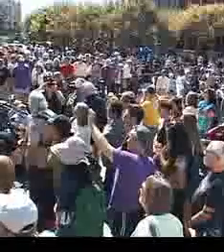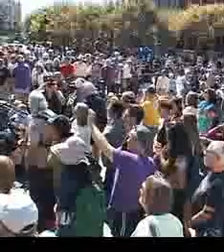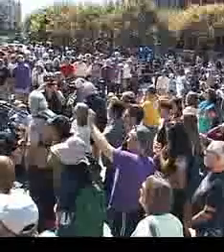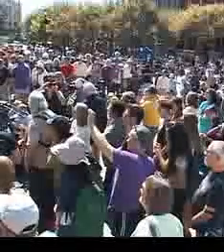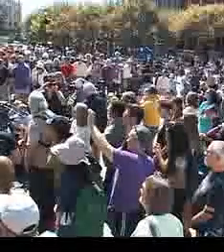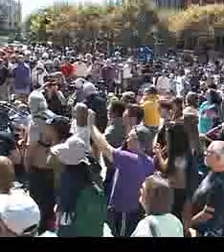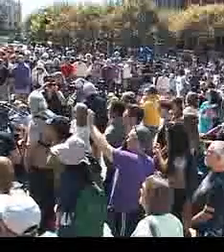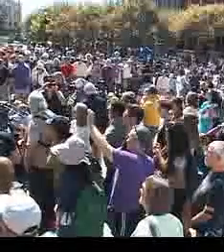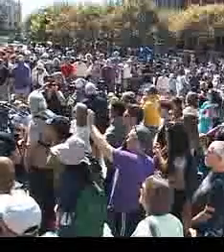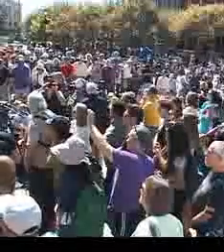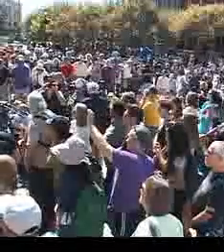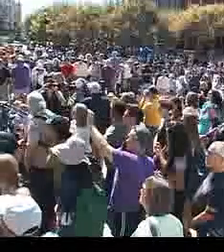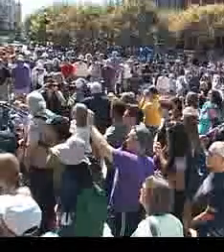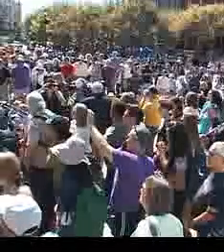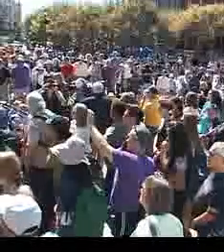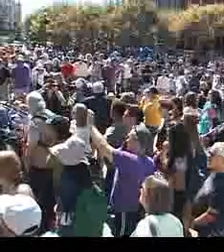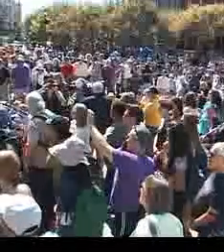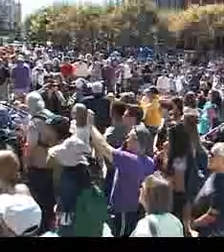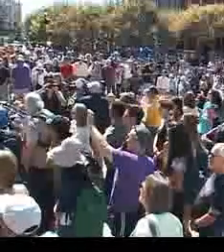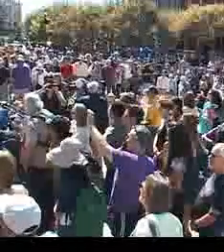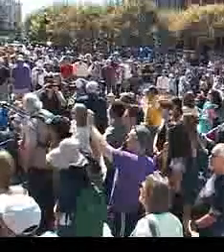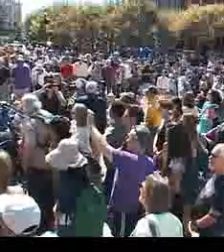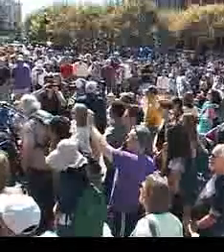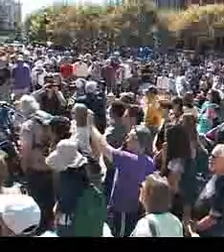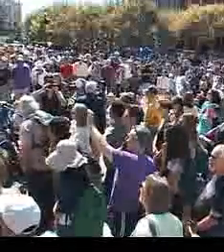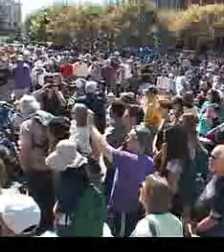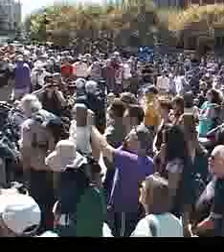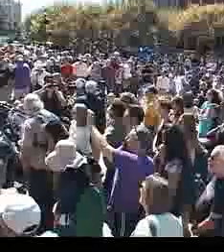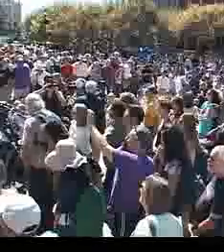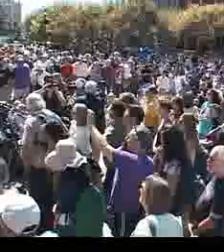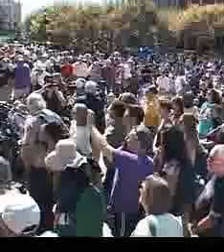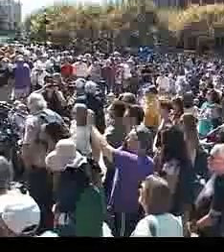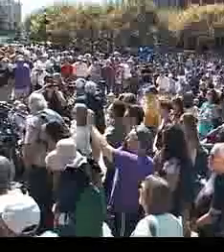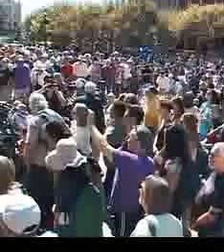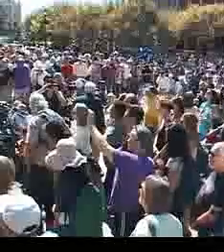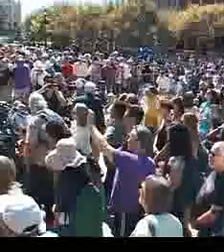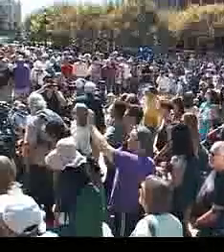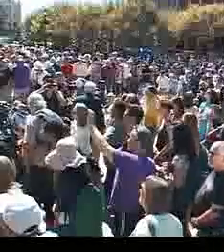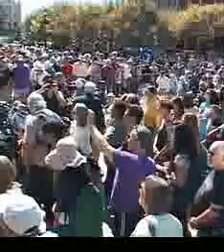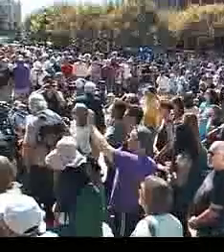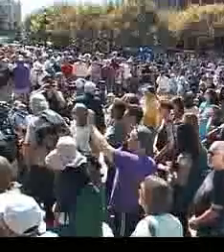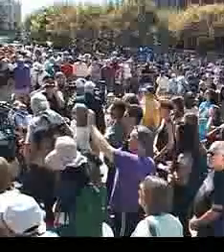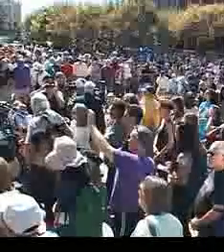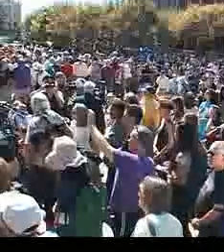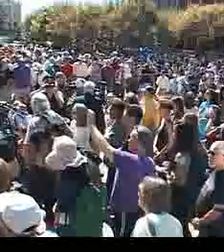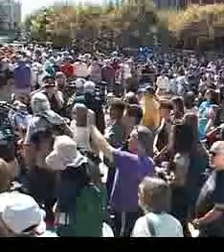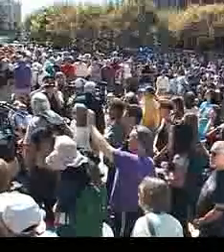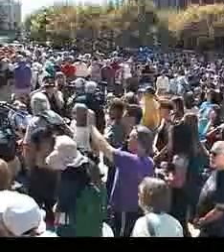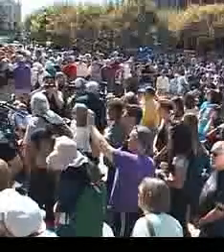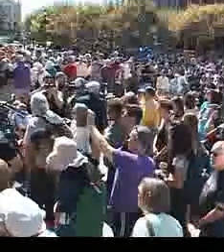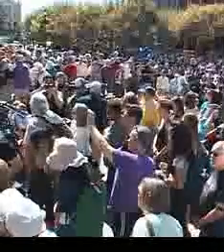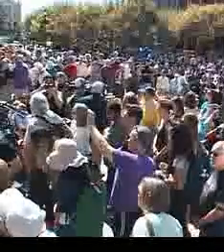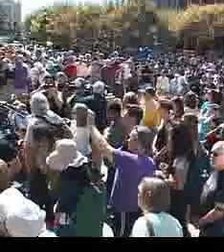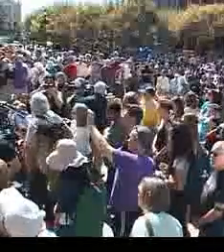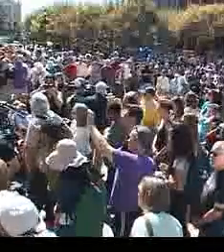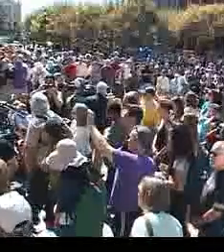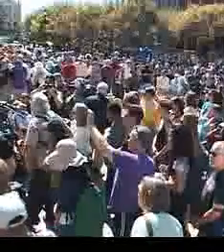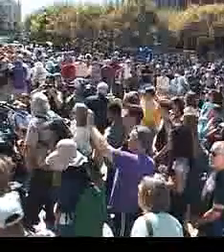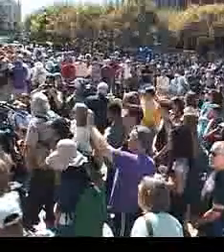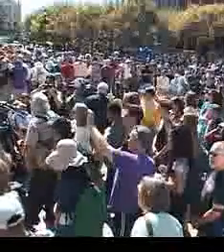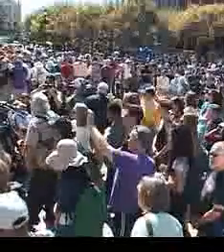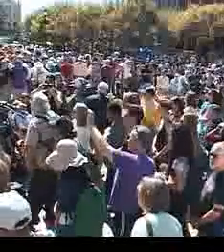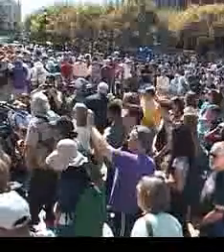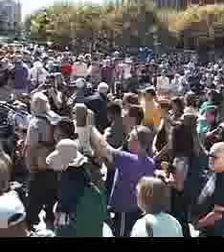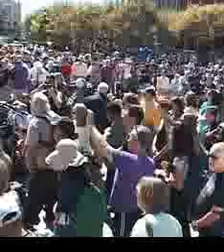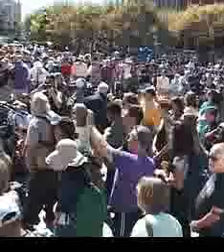To the second mode of civil disobedience. There's a time when the operation of the machine becomes